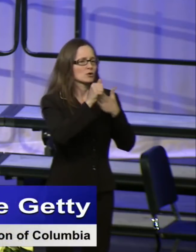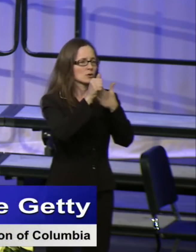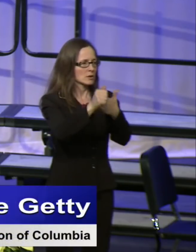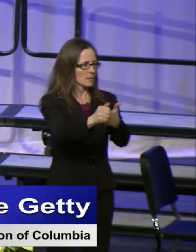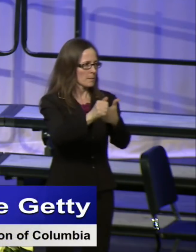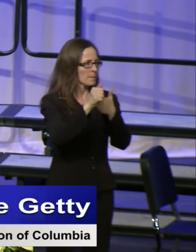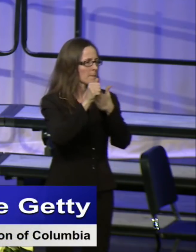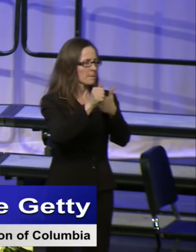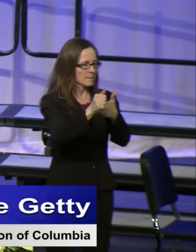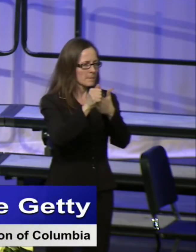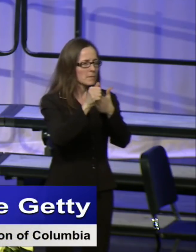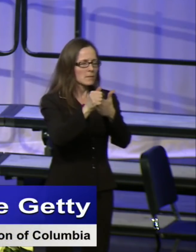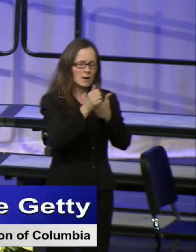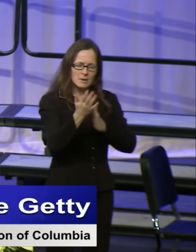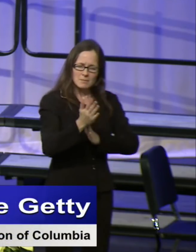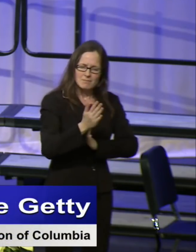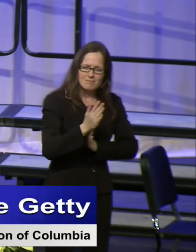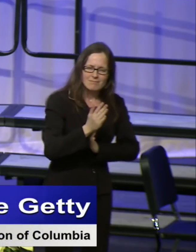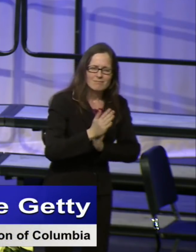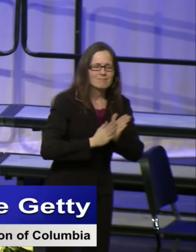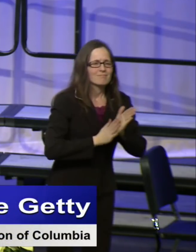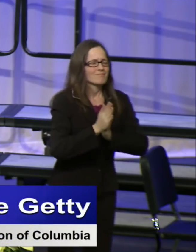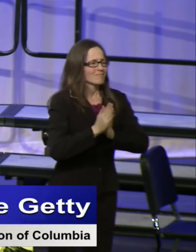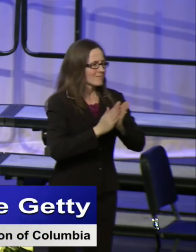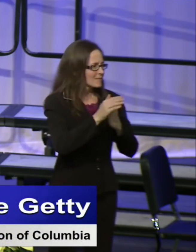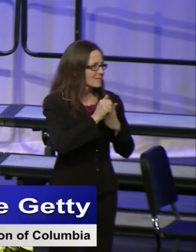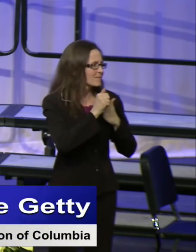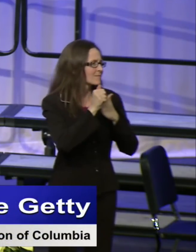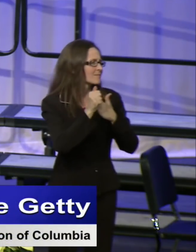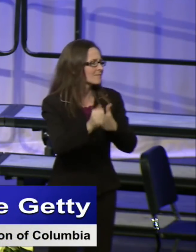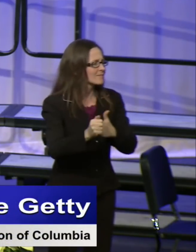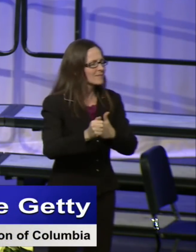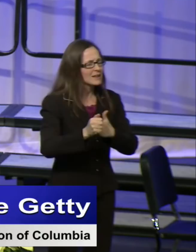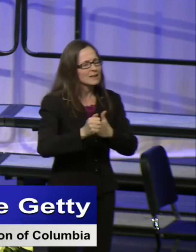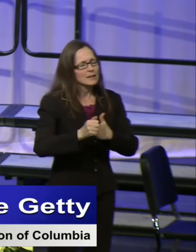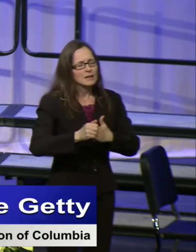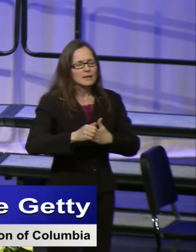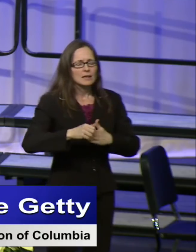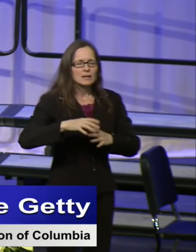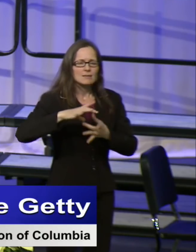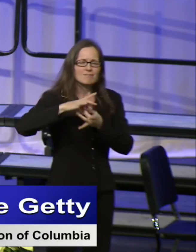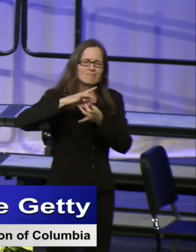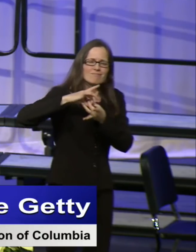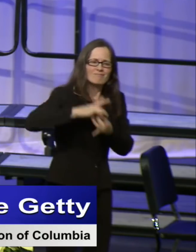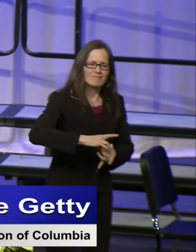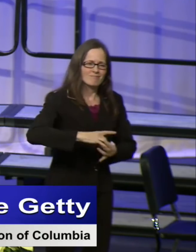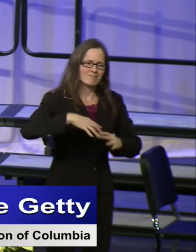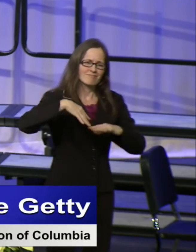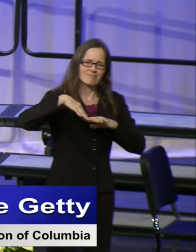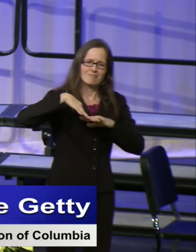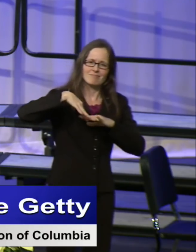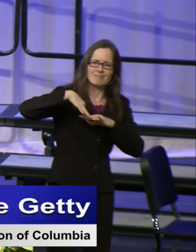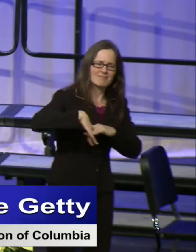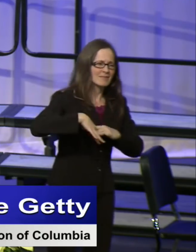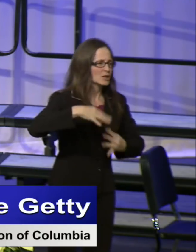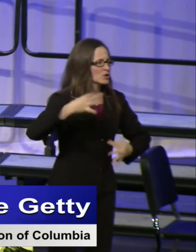passionate leadership, steady, grounded, life and justice affirming